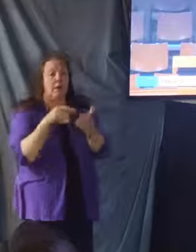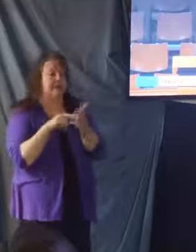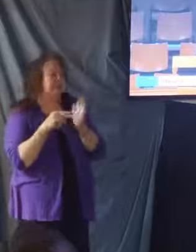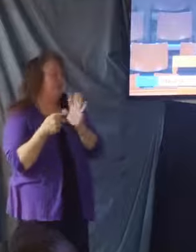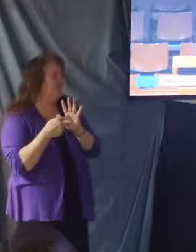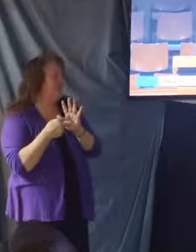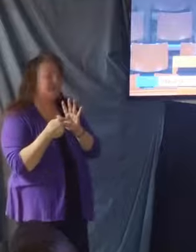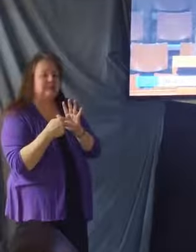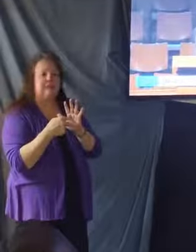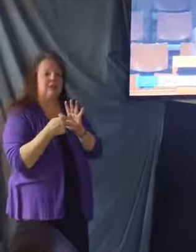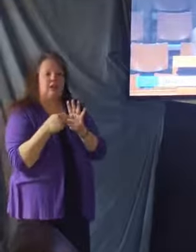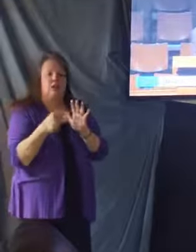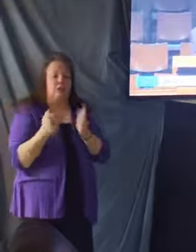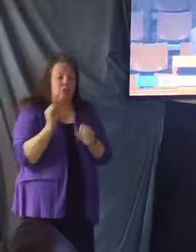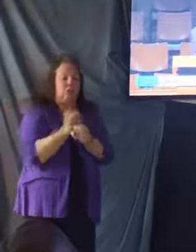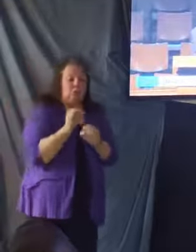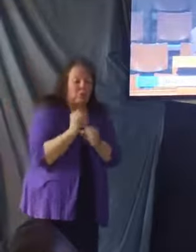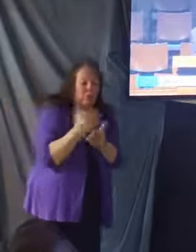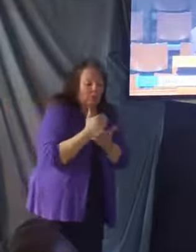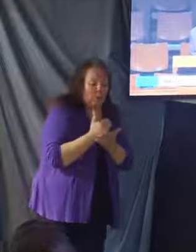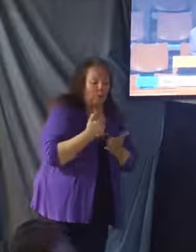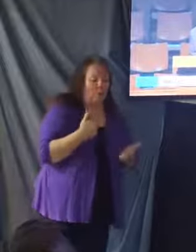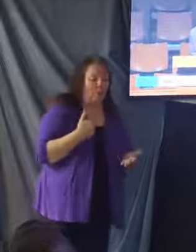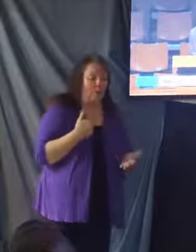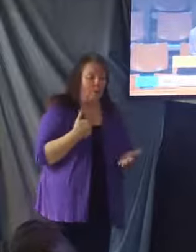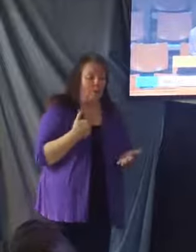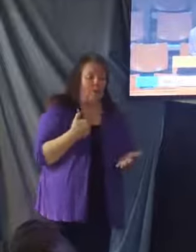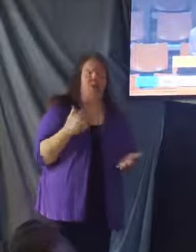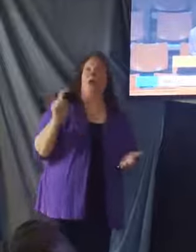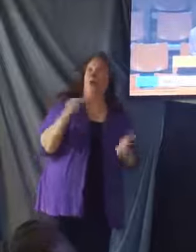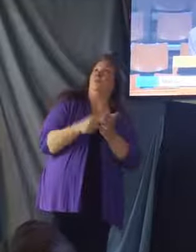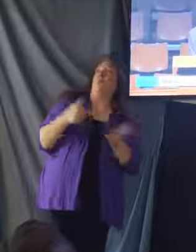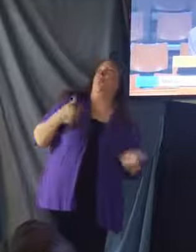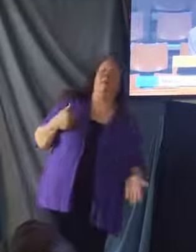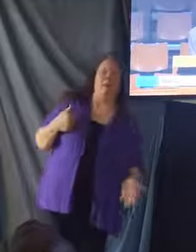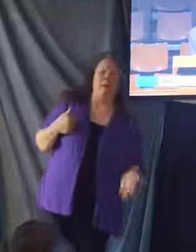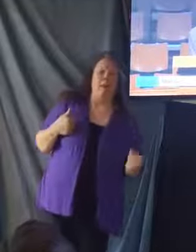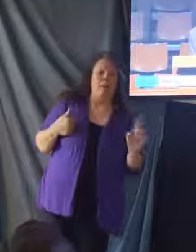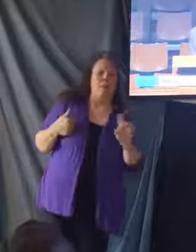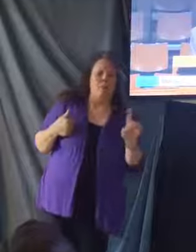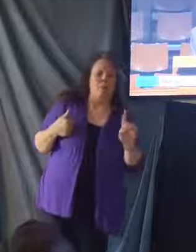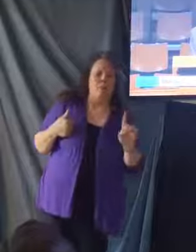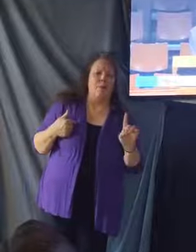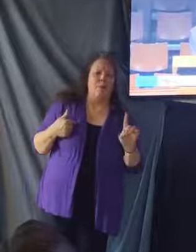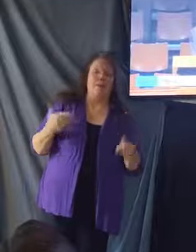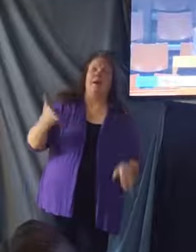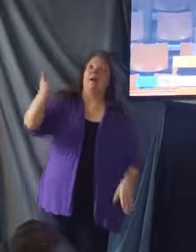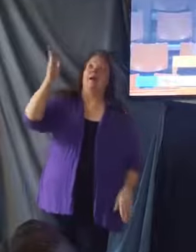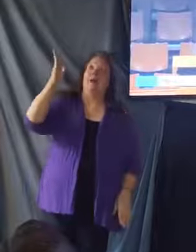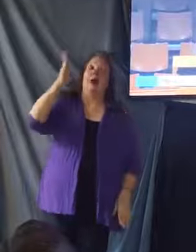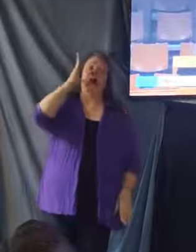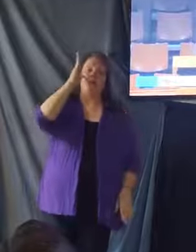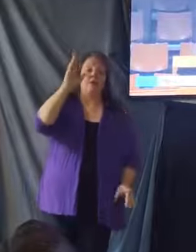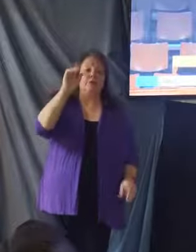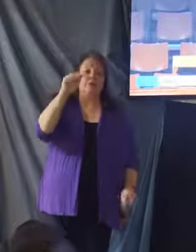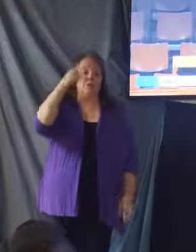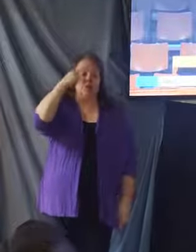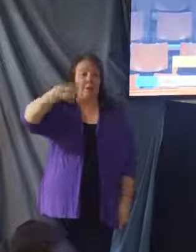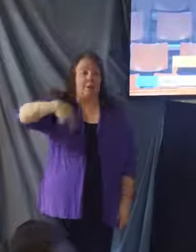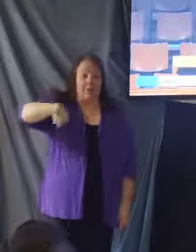It's not something you earn or deserve. It, by definition, is something God is going to do